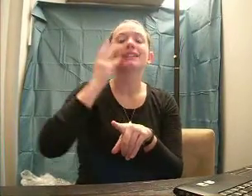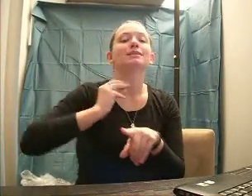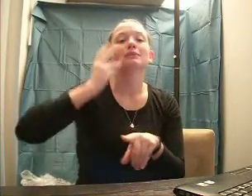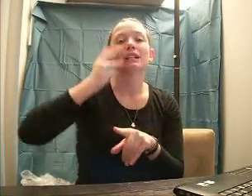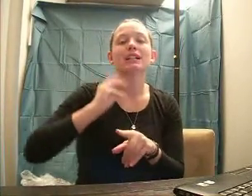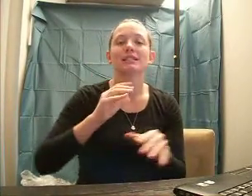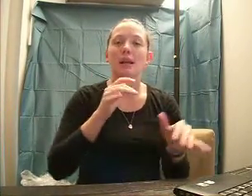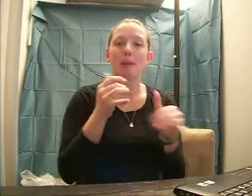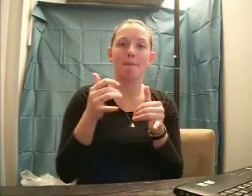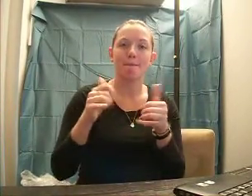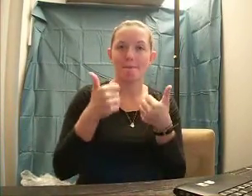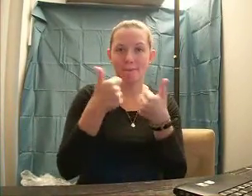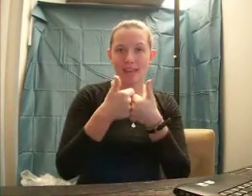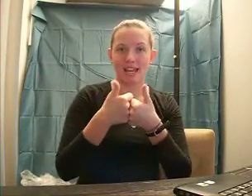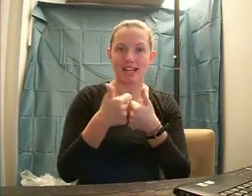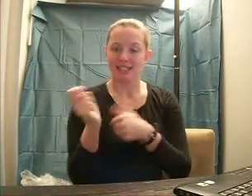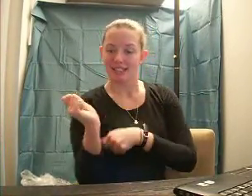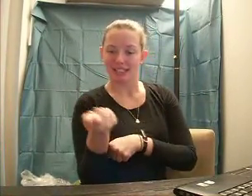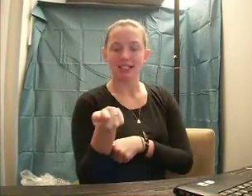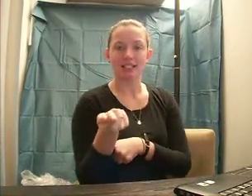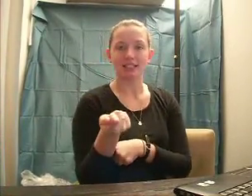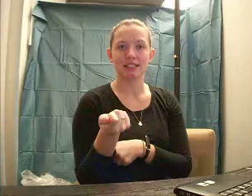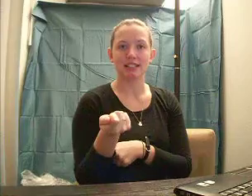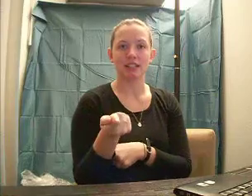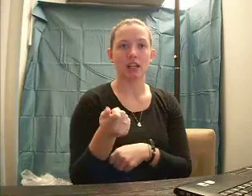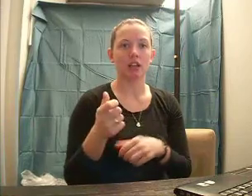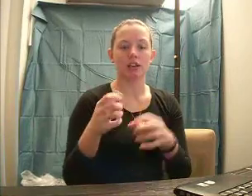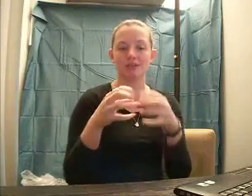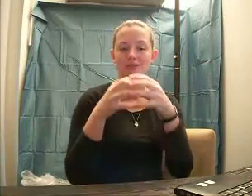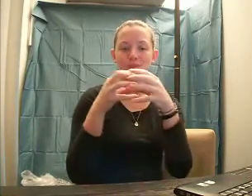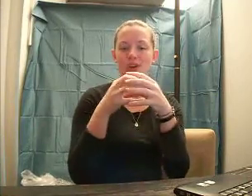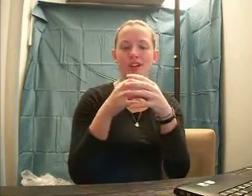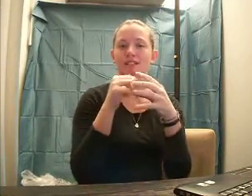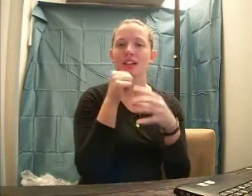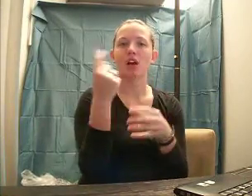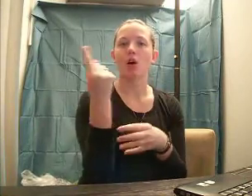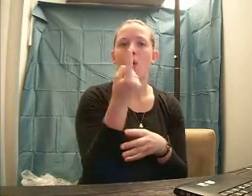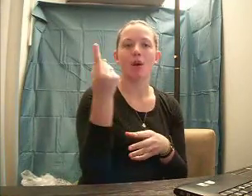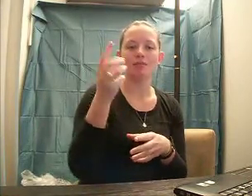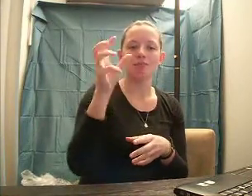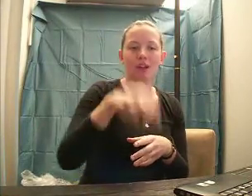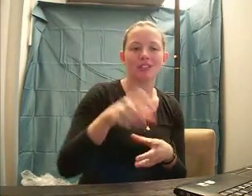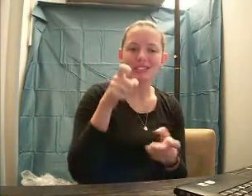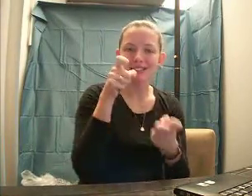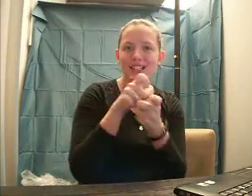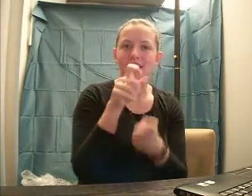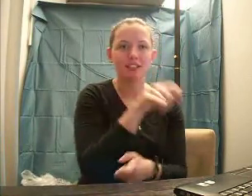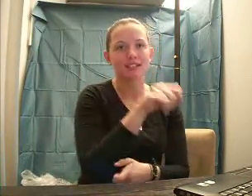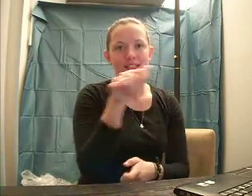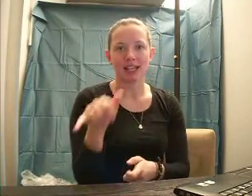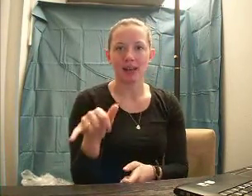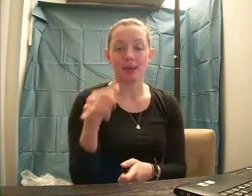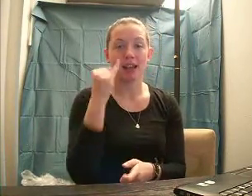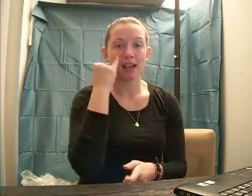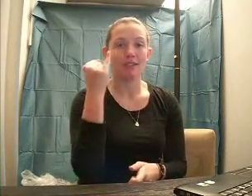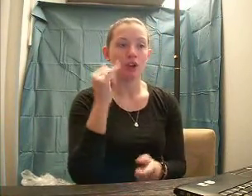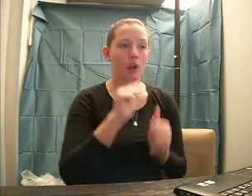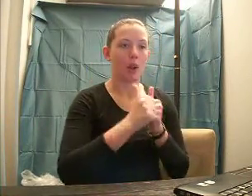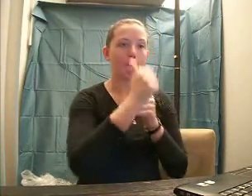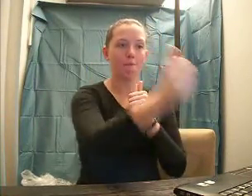the ball doesn't bounce with equal probability over the court during the match. If you're playing against a very good opponent, they may distribute in that green area, which